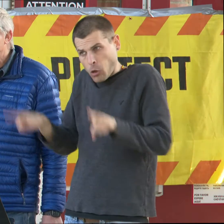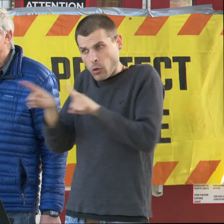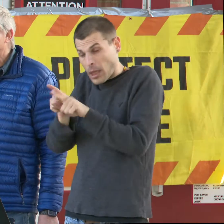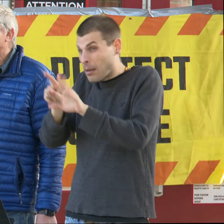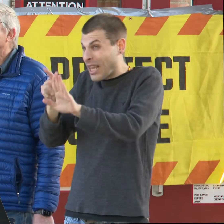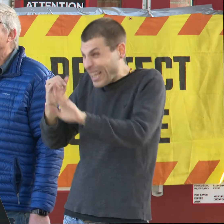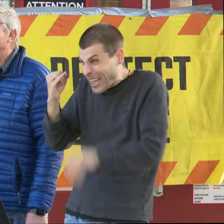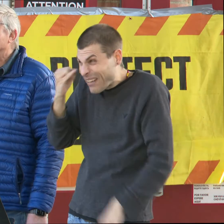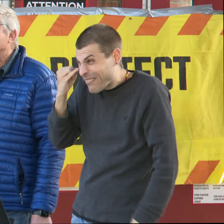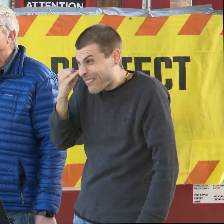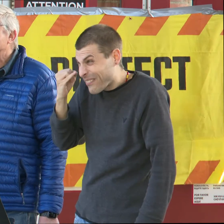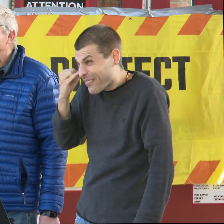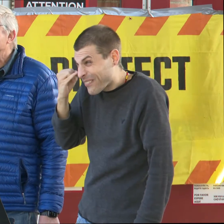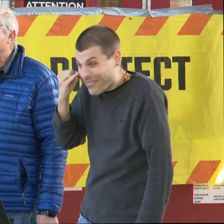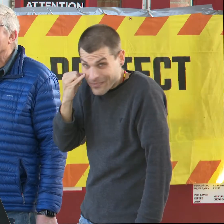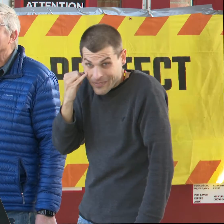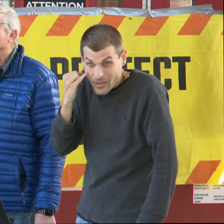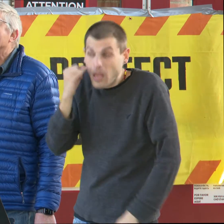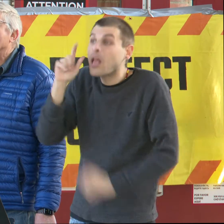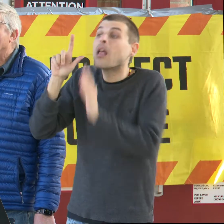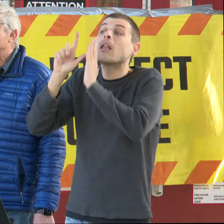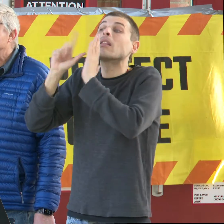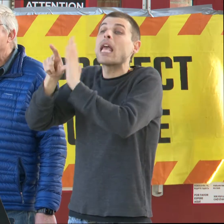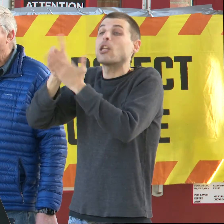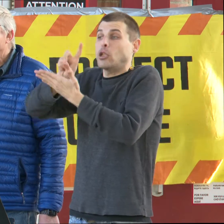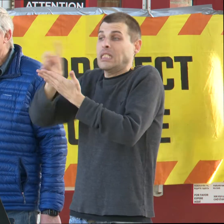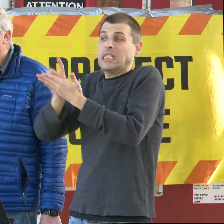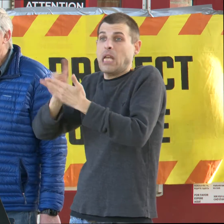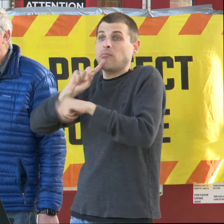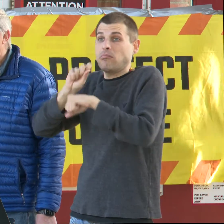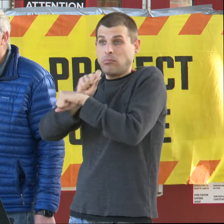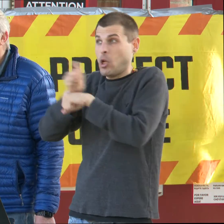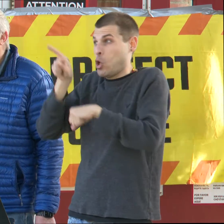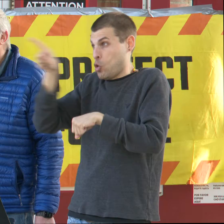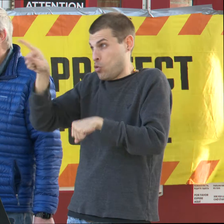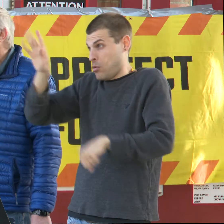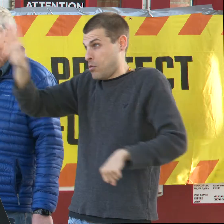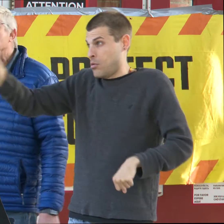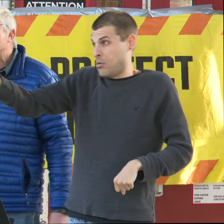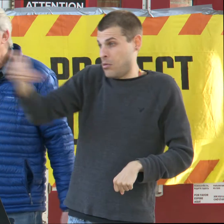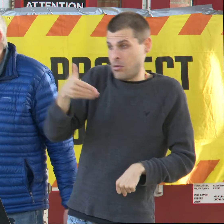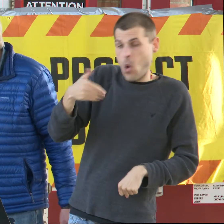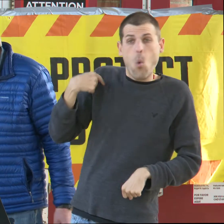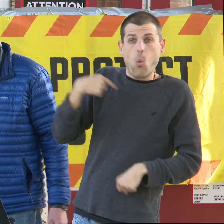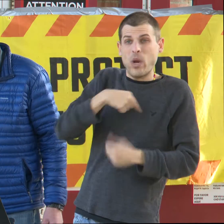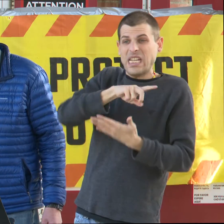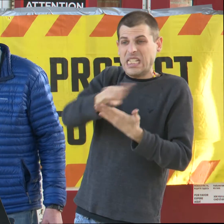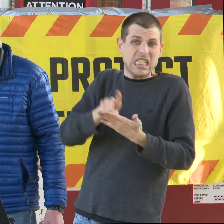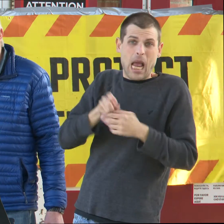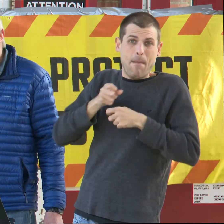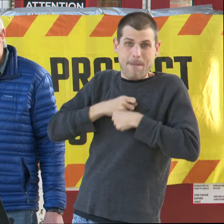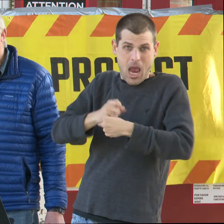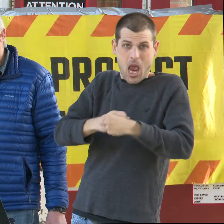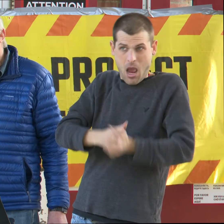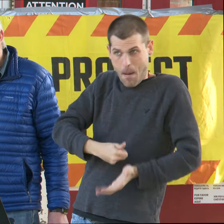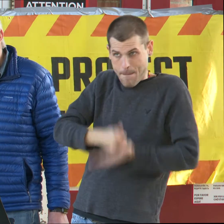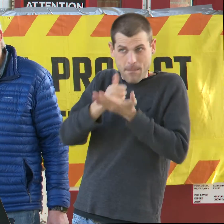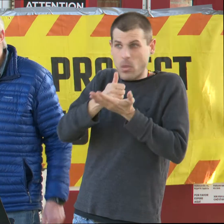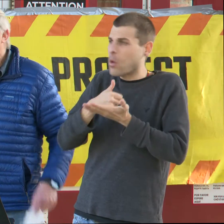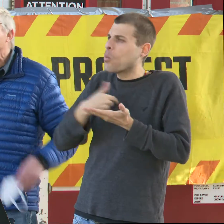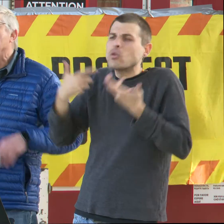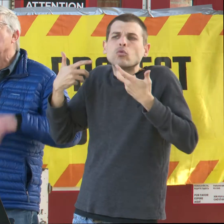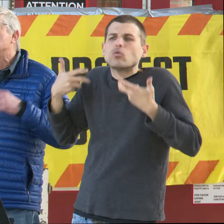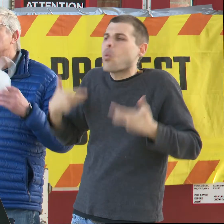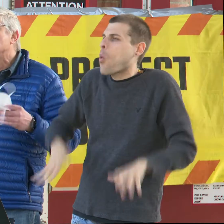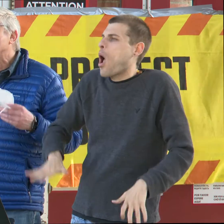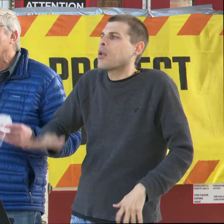the condition that when it gets designed, it comes back to us to review it. Not after you design the whole thing and there's no opportunity to change